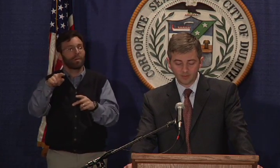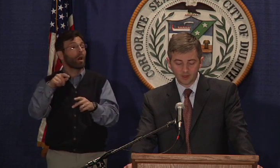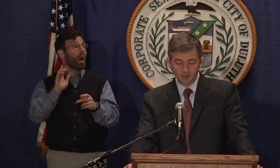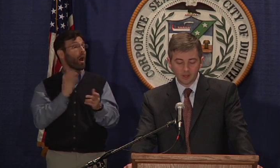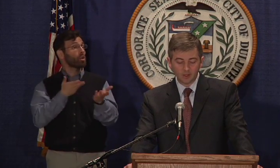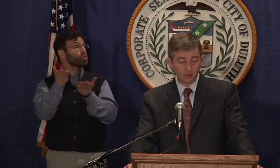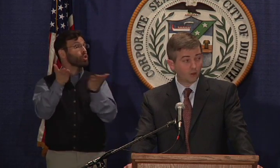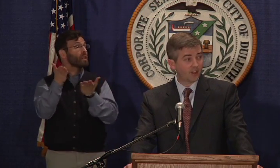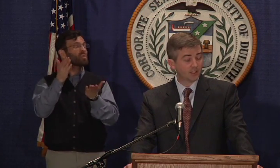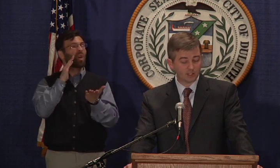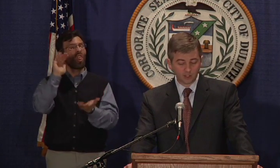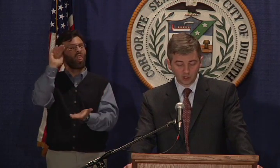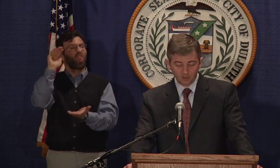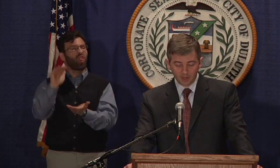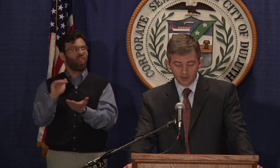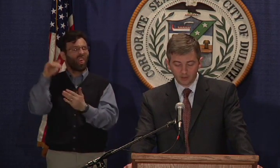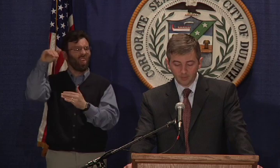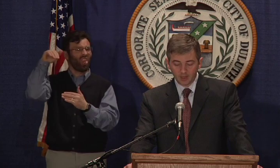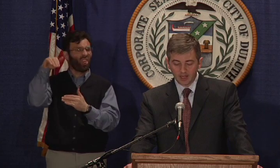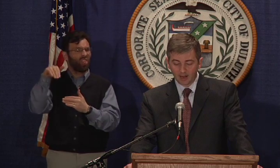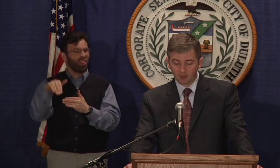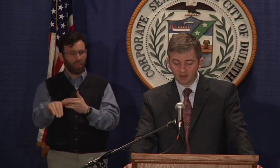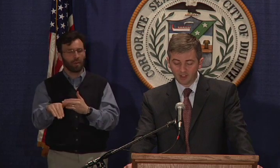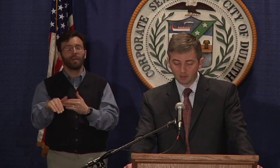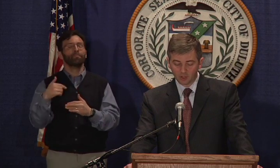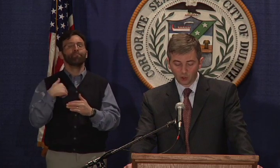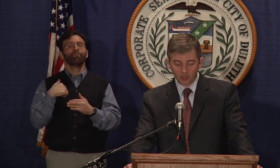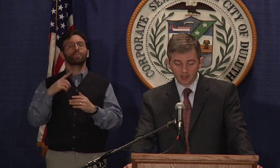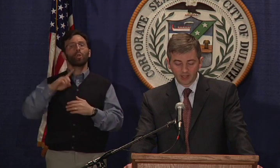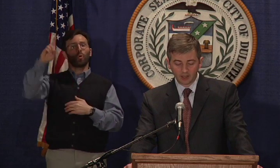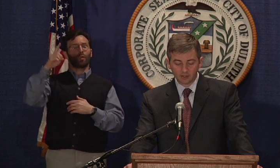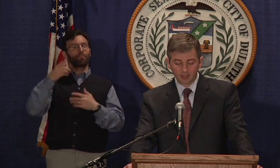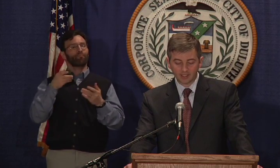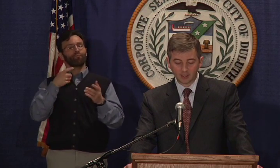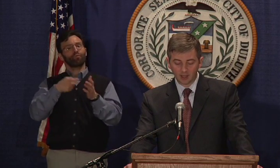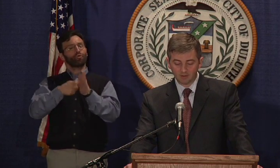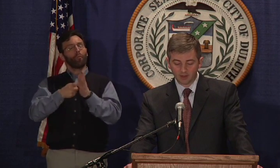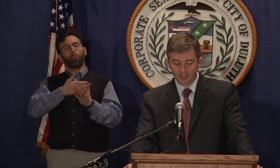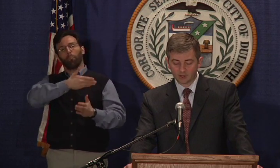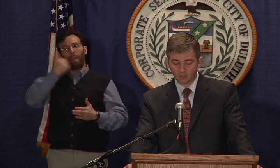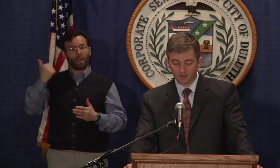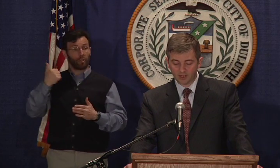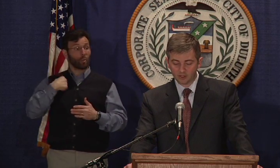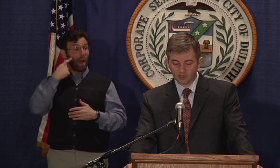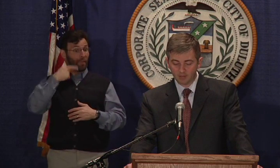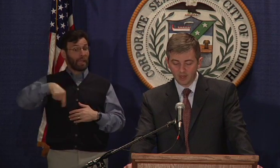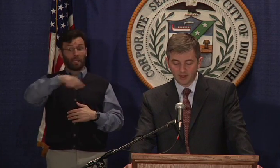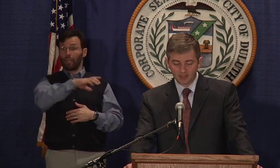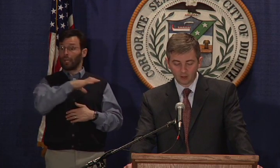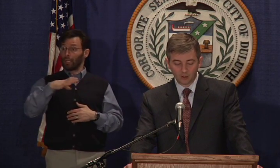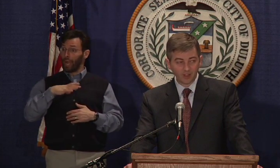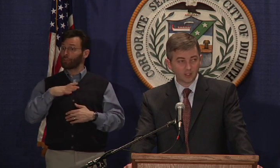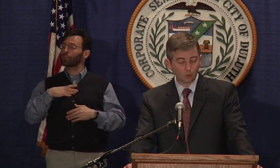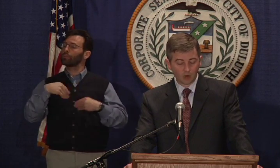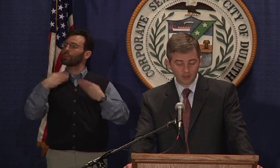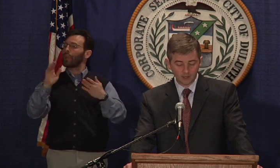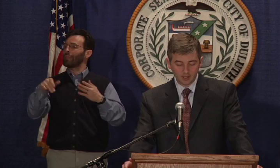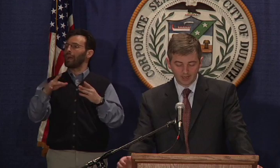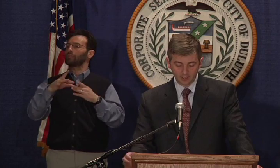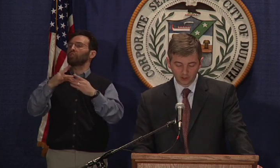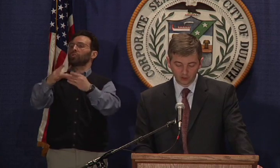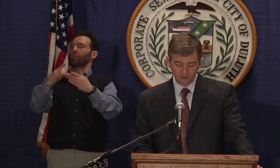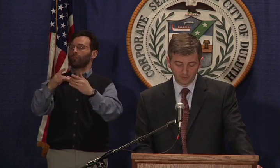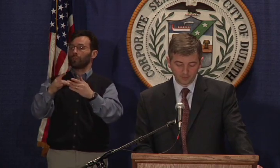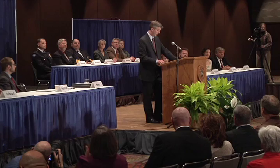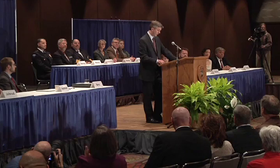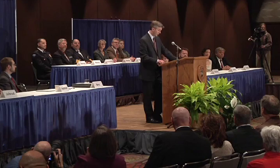service. Duluthians deserve better, and I believe that the majority on the council has delivered that sort of leadership that Duluthians want